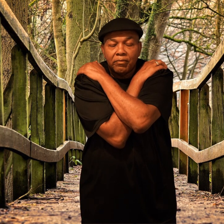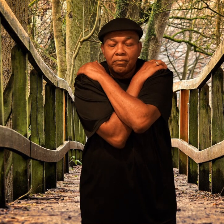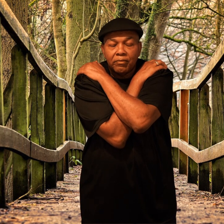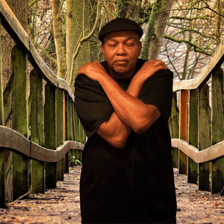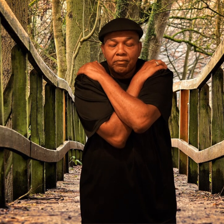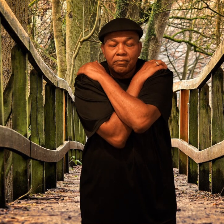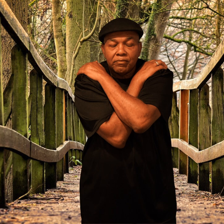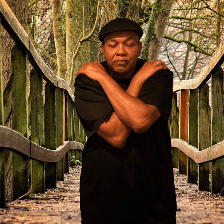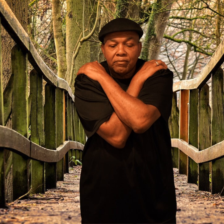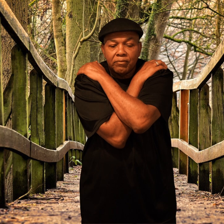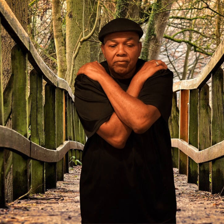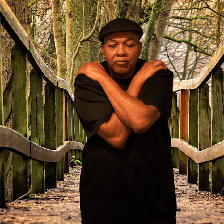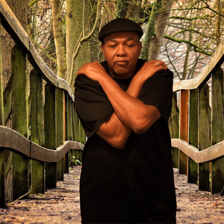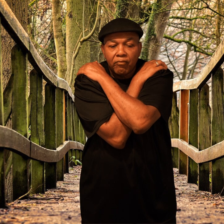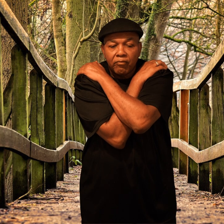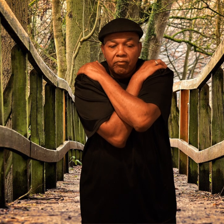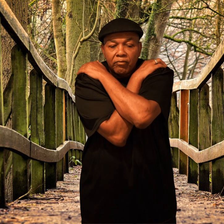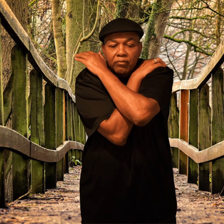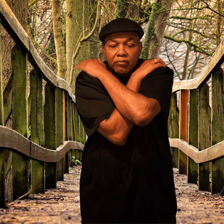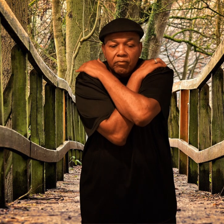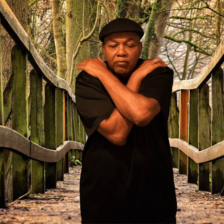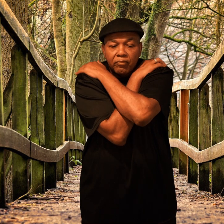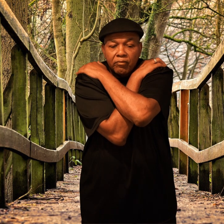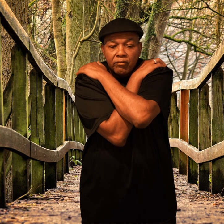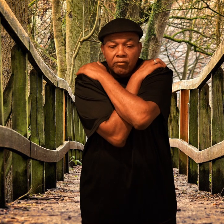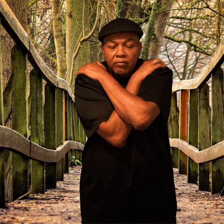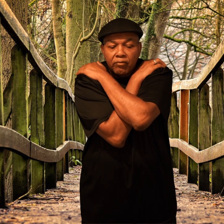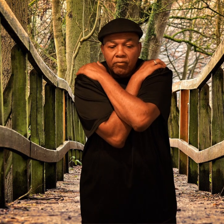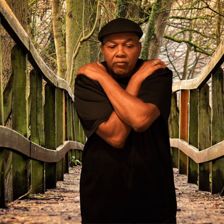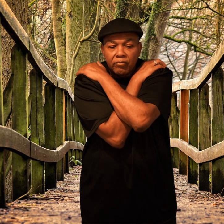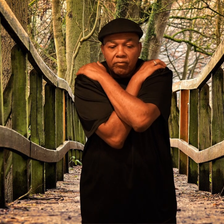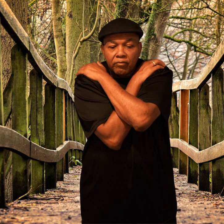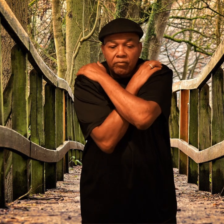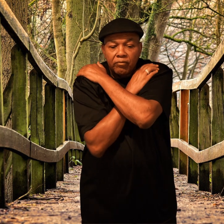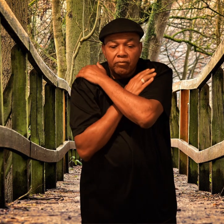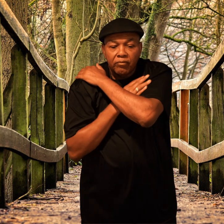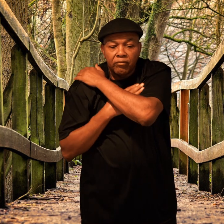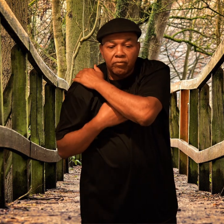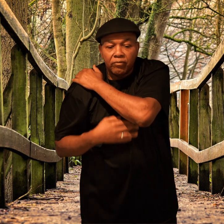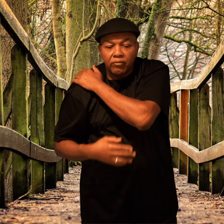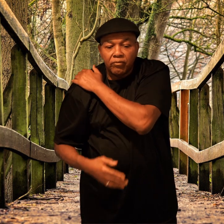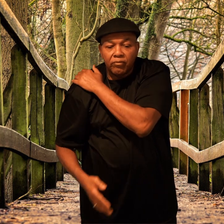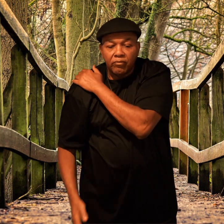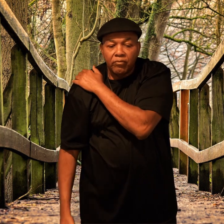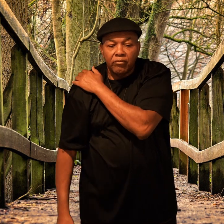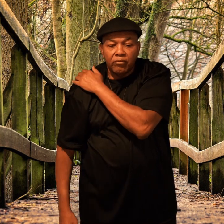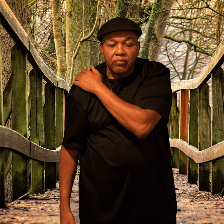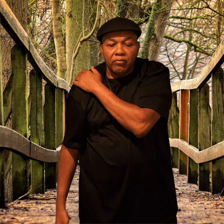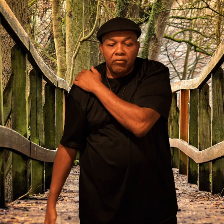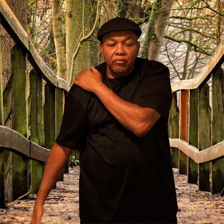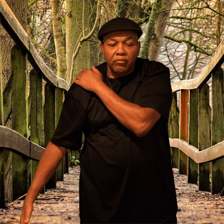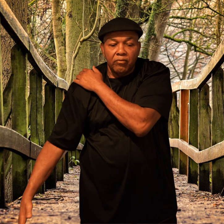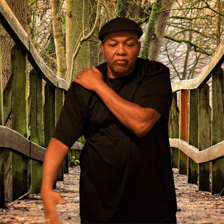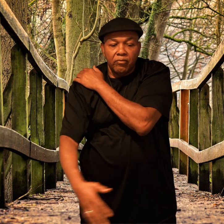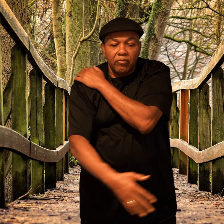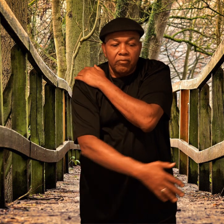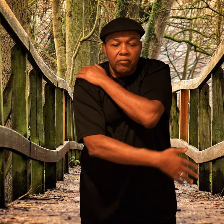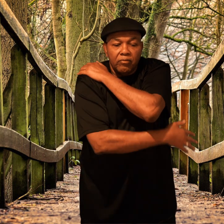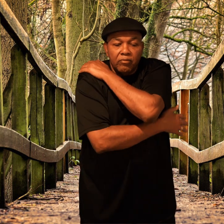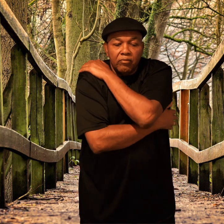Now continuing to hold your right shoulder with your left hand, drop your other hand down and wrap it around